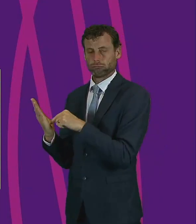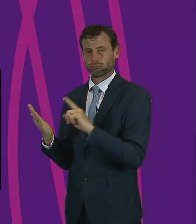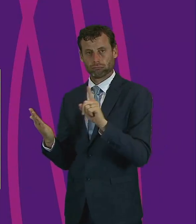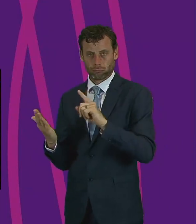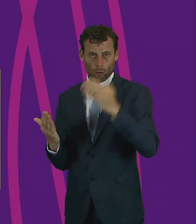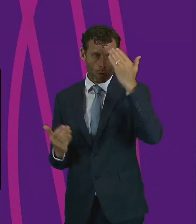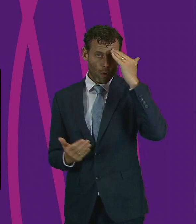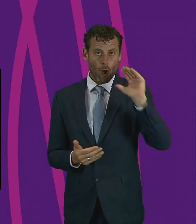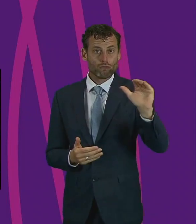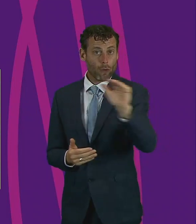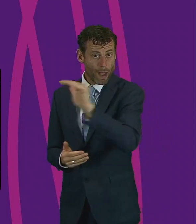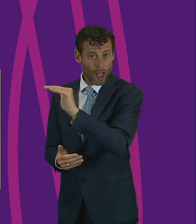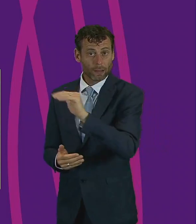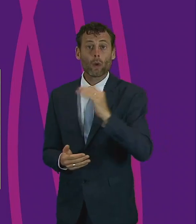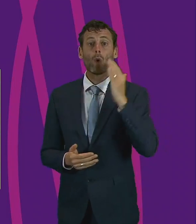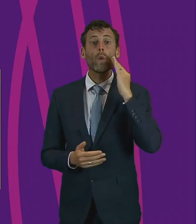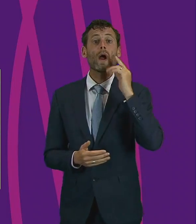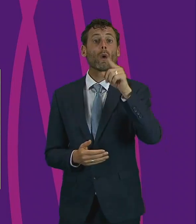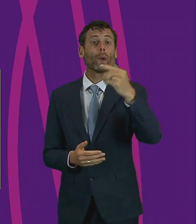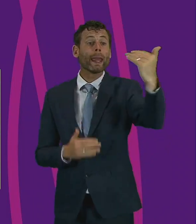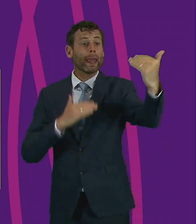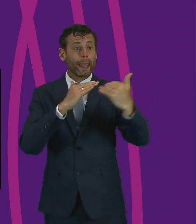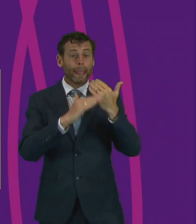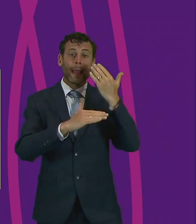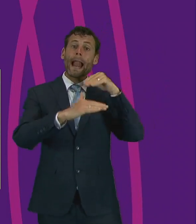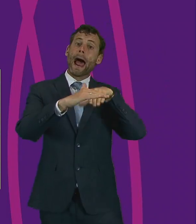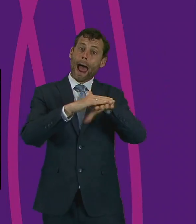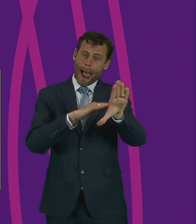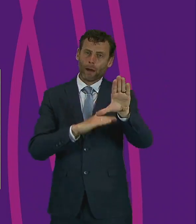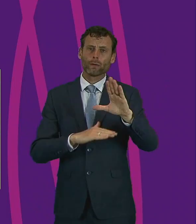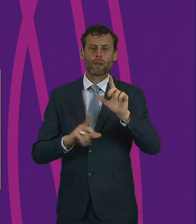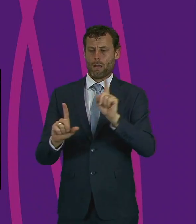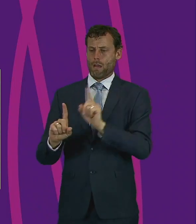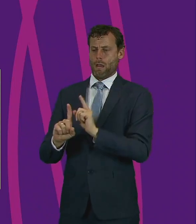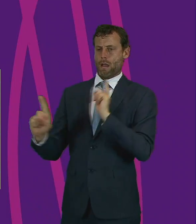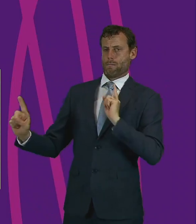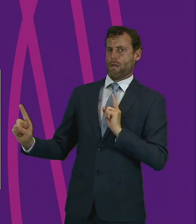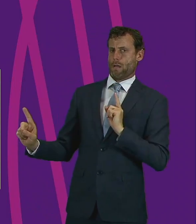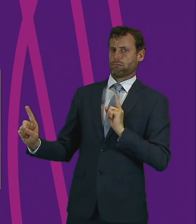remind members who are leaving the chamber to observe the social distancing measures, please?